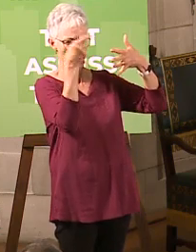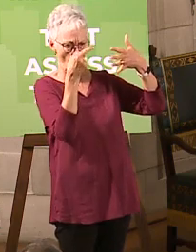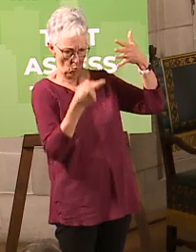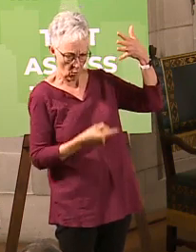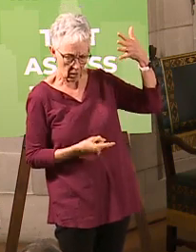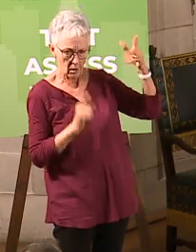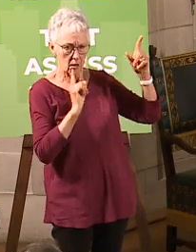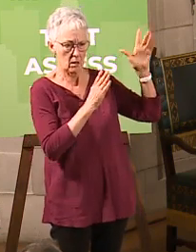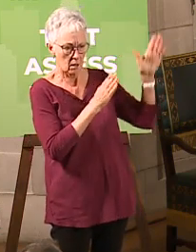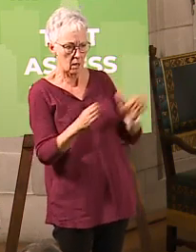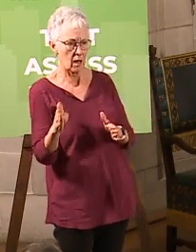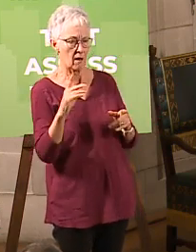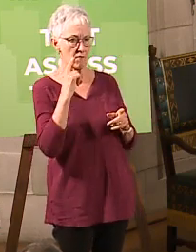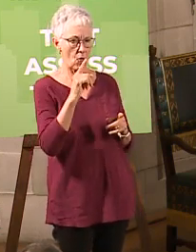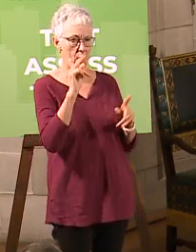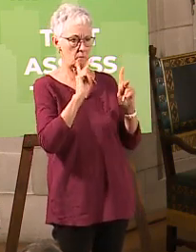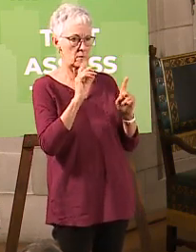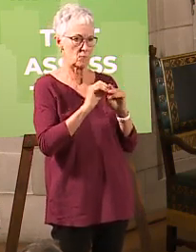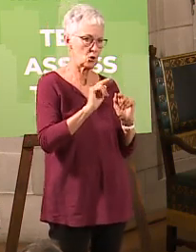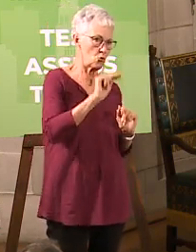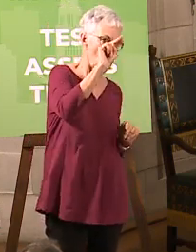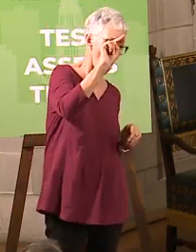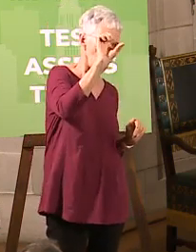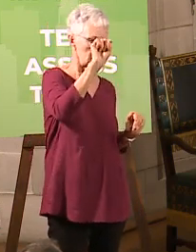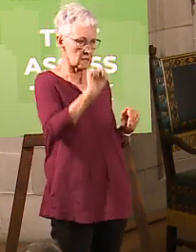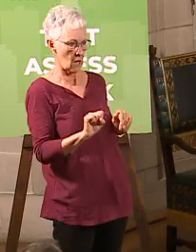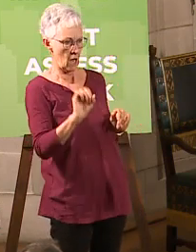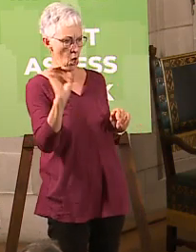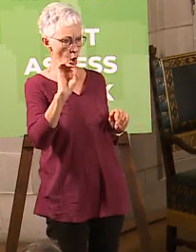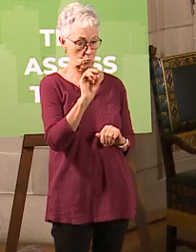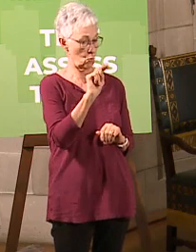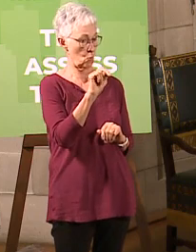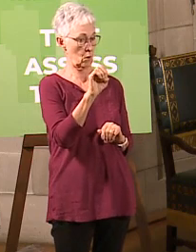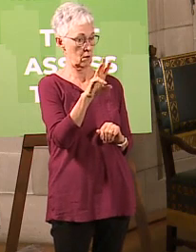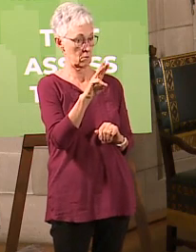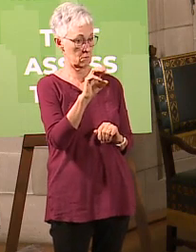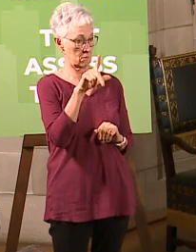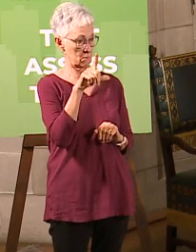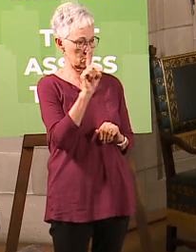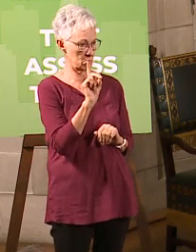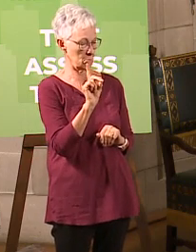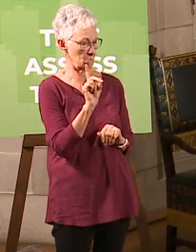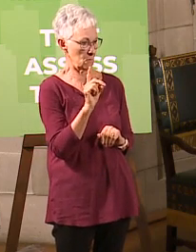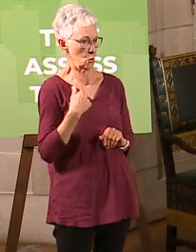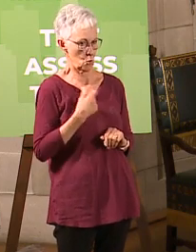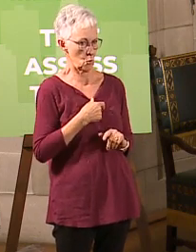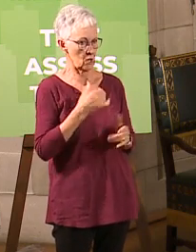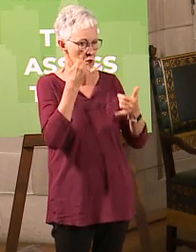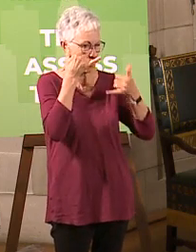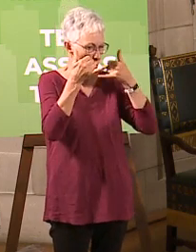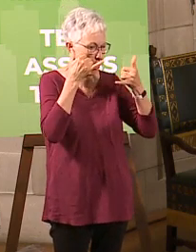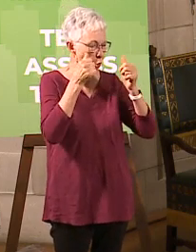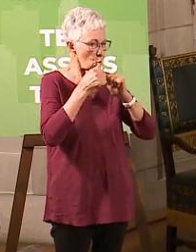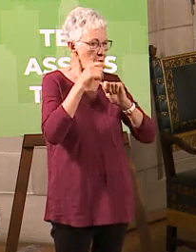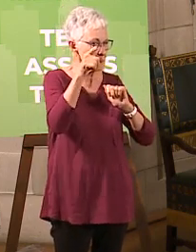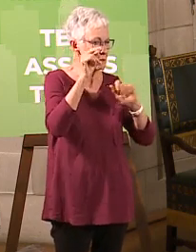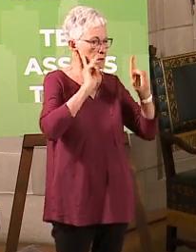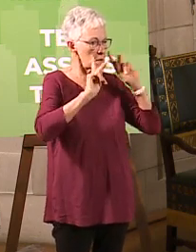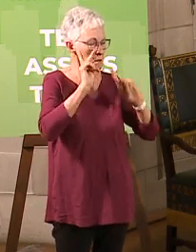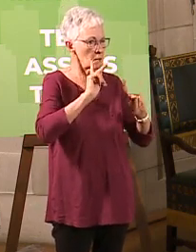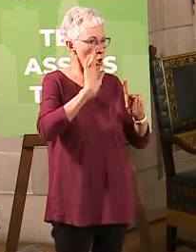I presume that we are then done with questions that are being texted in. I'll remind folks, I do have to get on the road here to go to Omaha for another